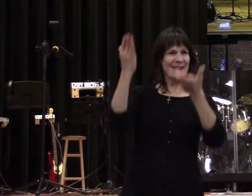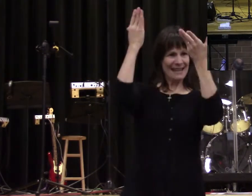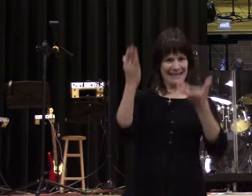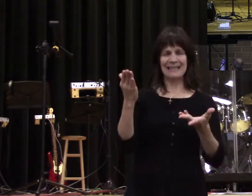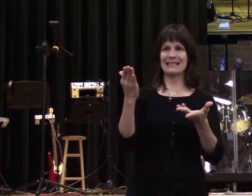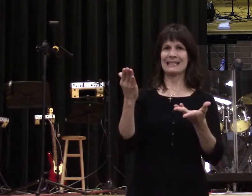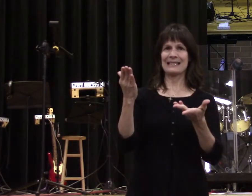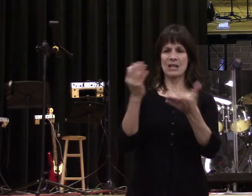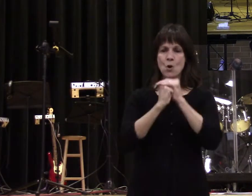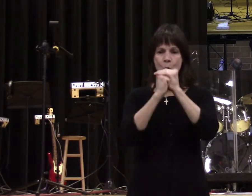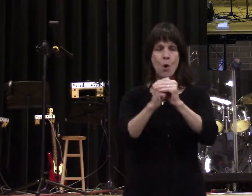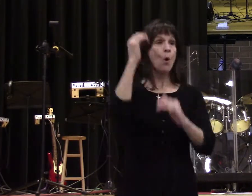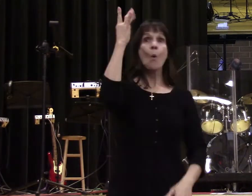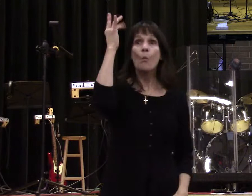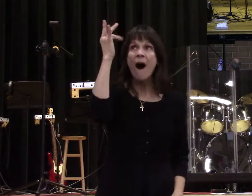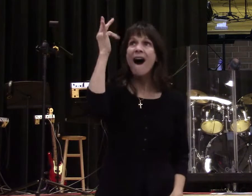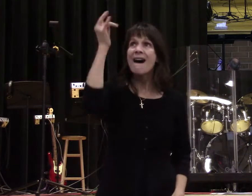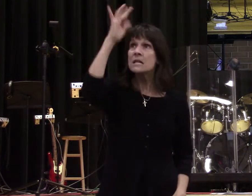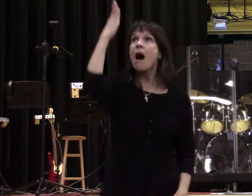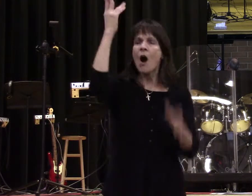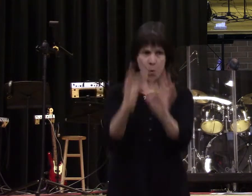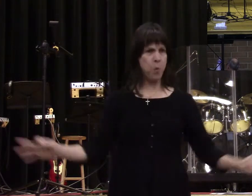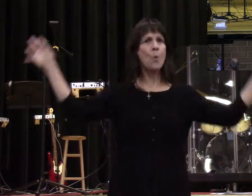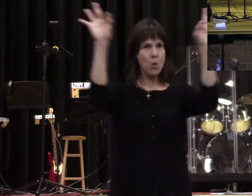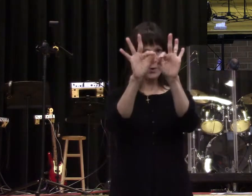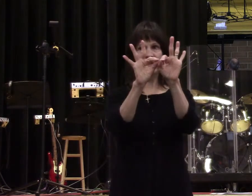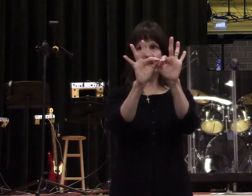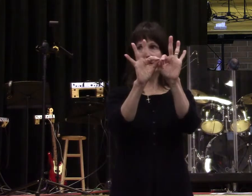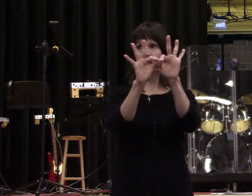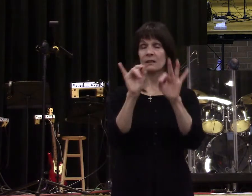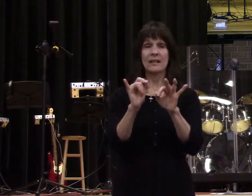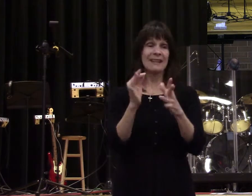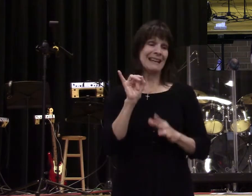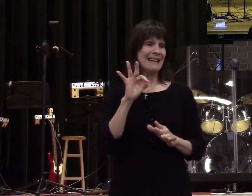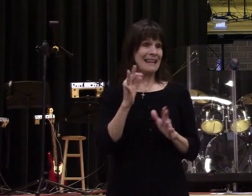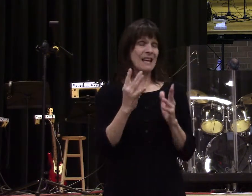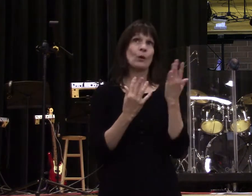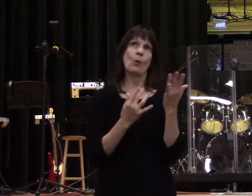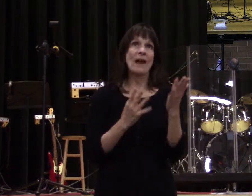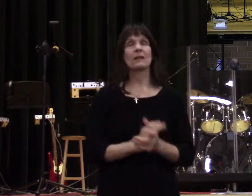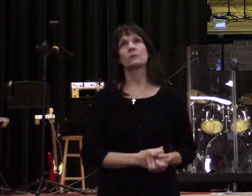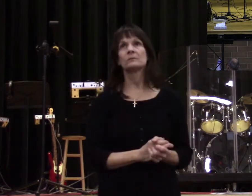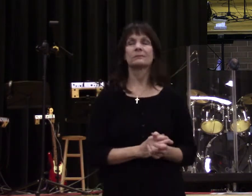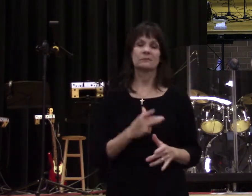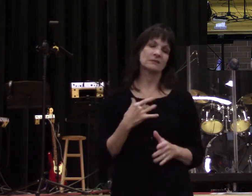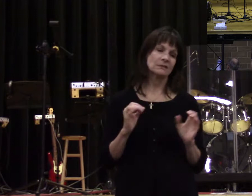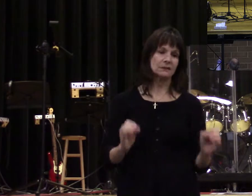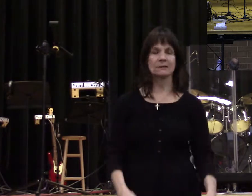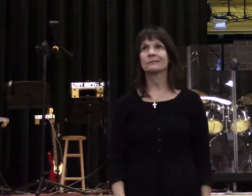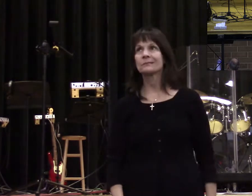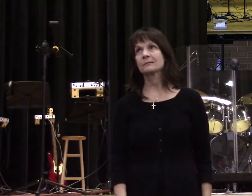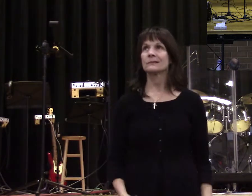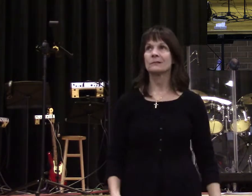or you feel happy. You come because our God is worthy to be praised. God is worthy of a shout. And it says